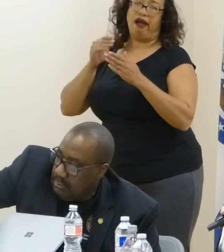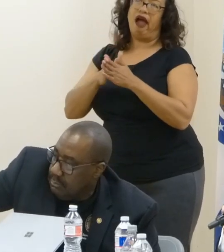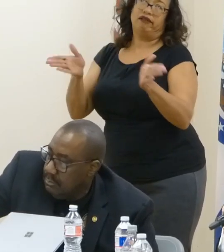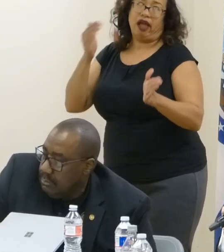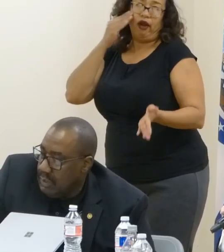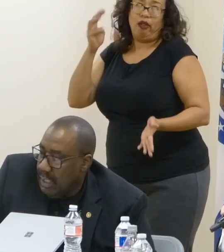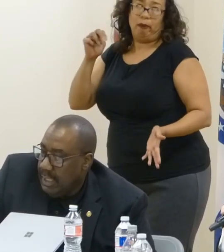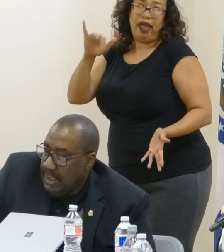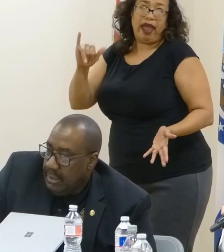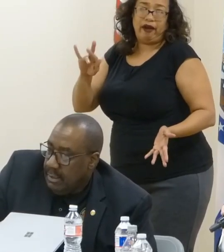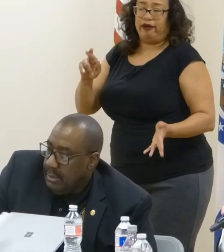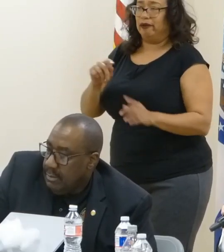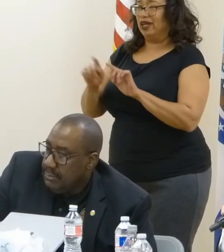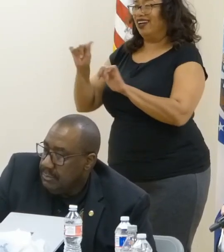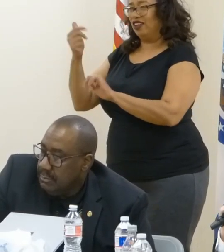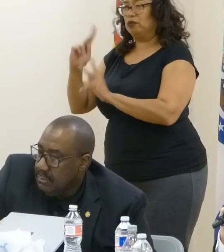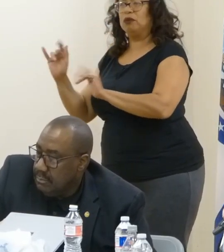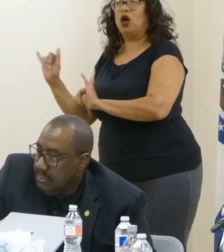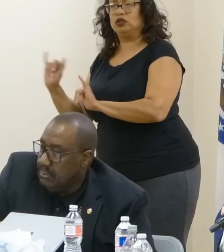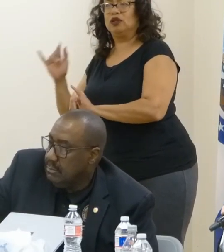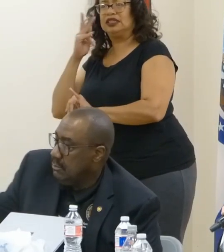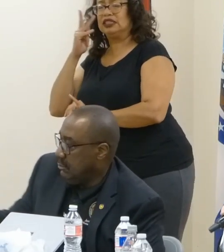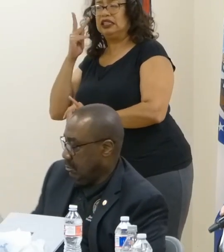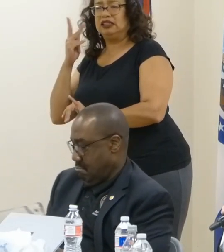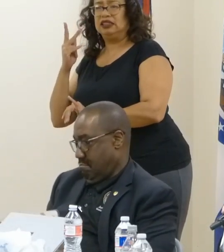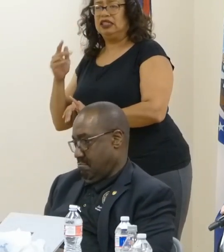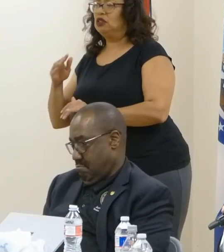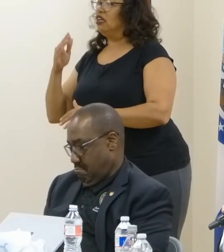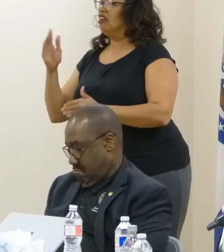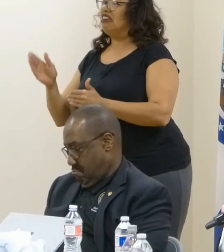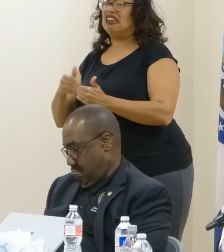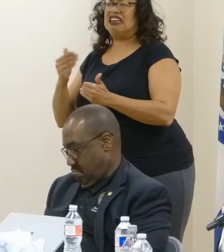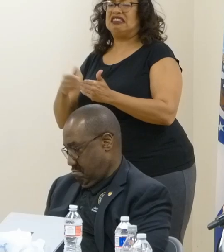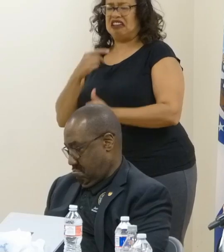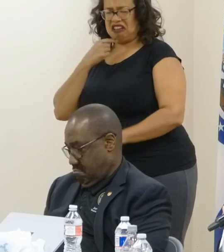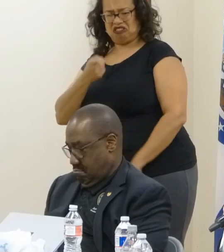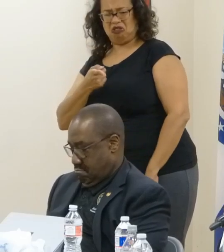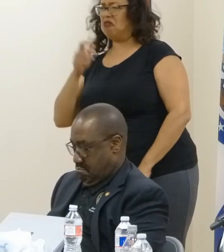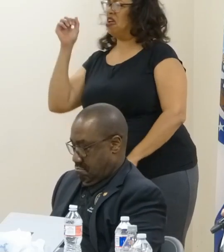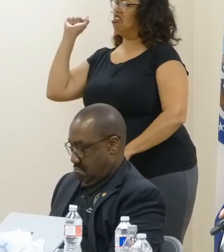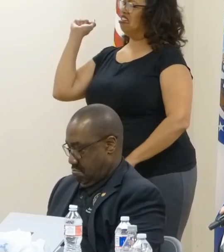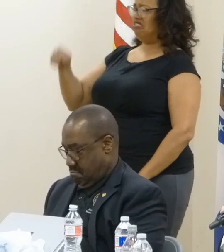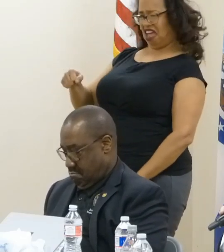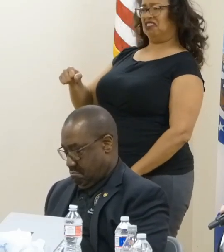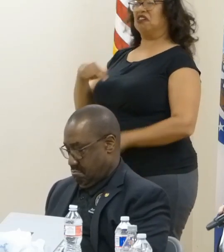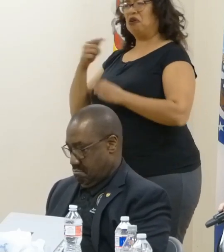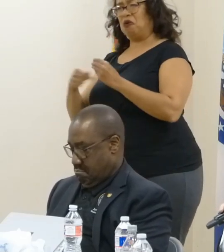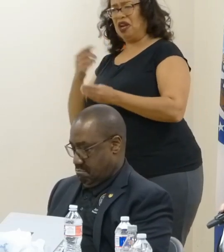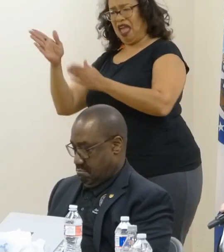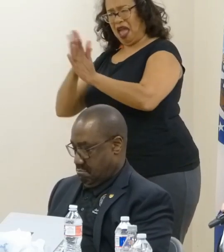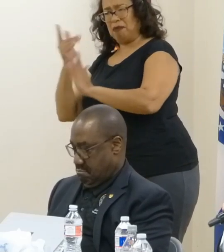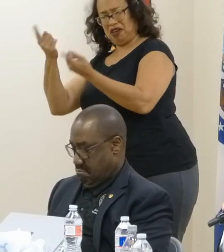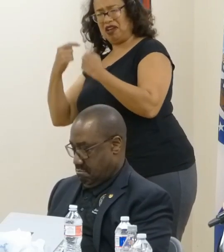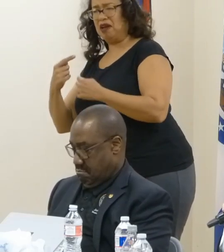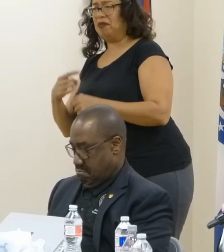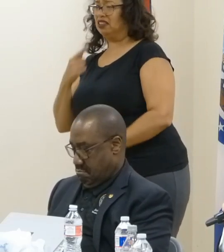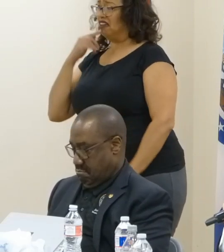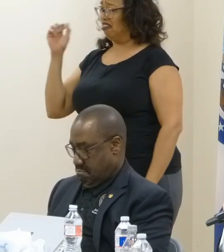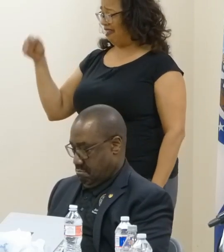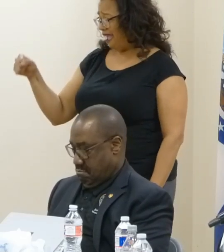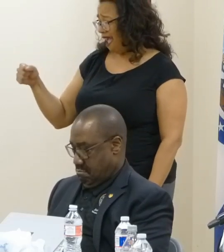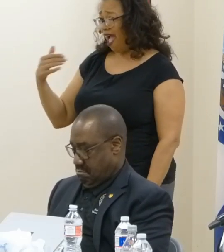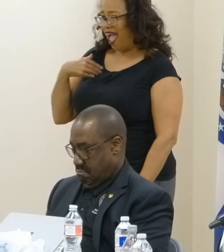the mayor and others. So it was really easy to say yes when Representative Barnes asked me to be at this forum. And I got to spend a couple extra days in